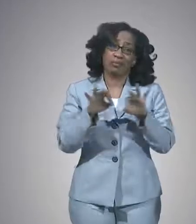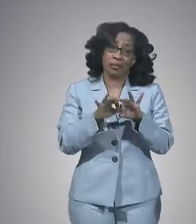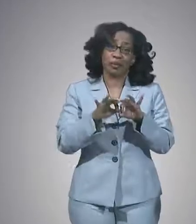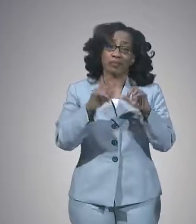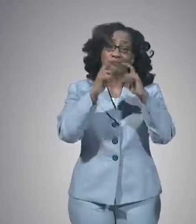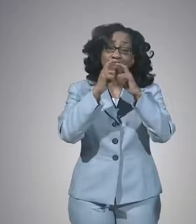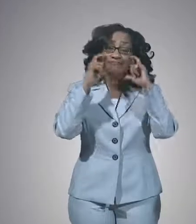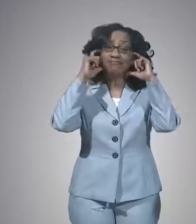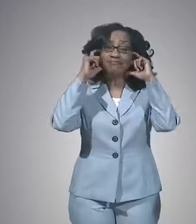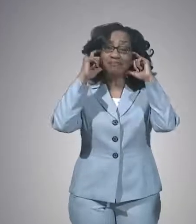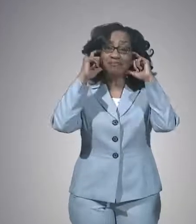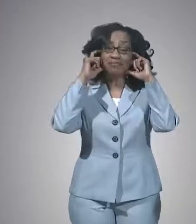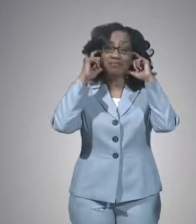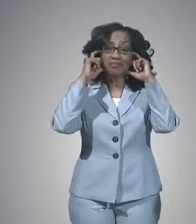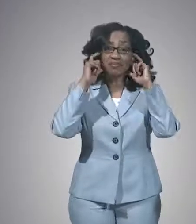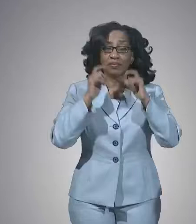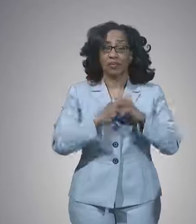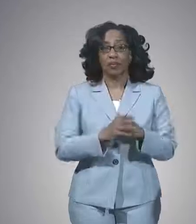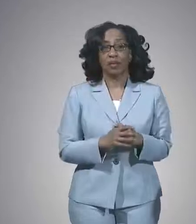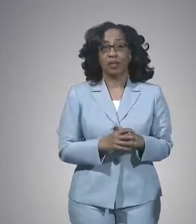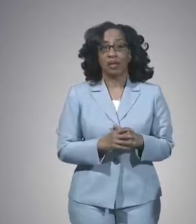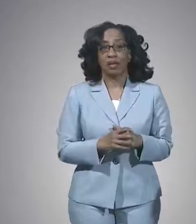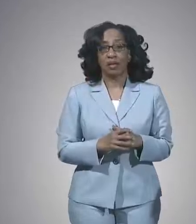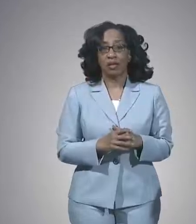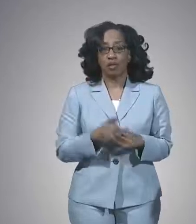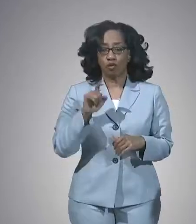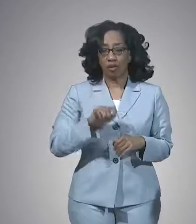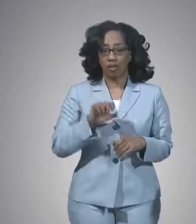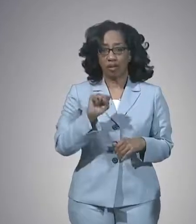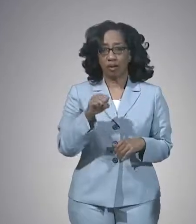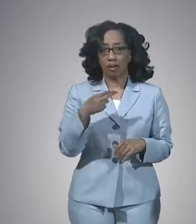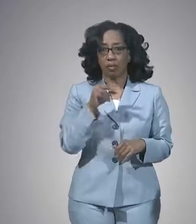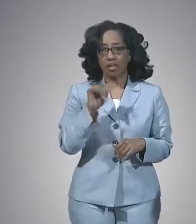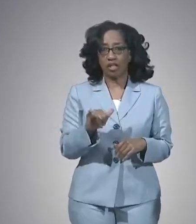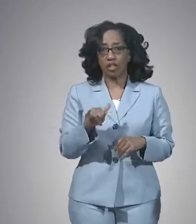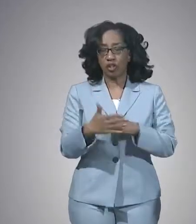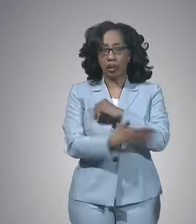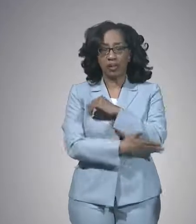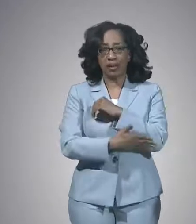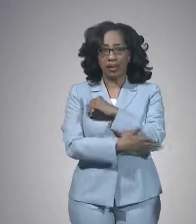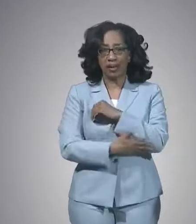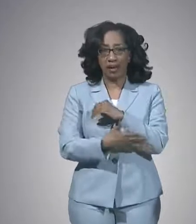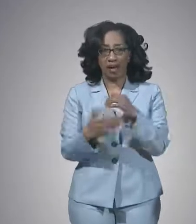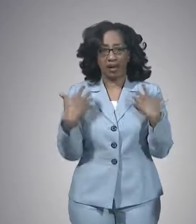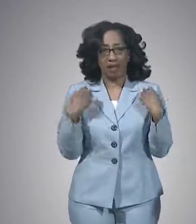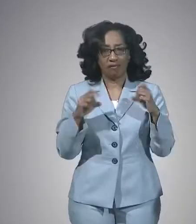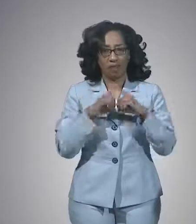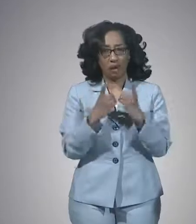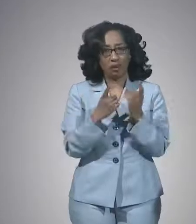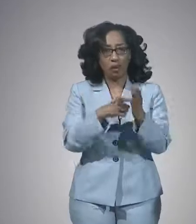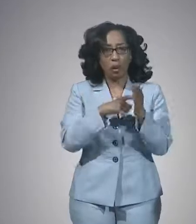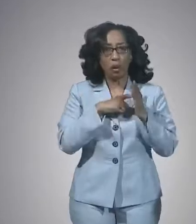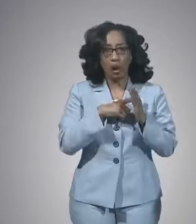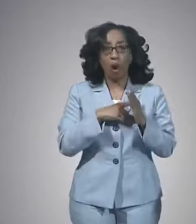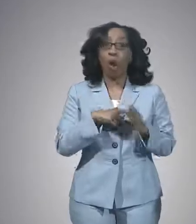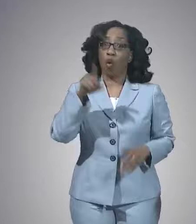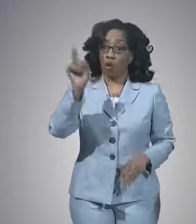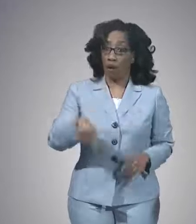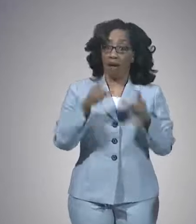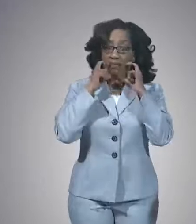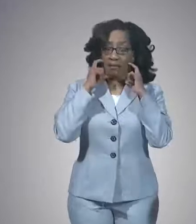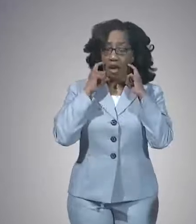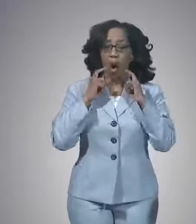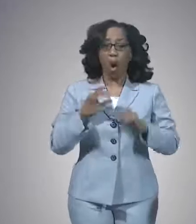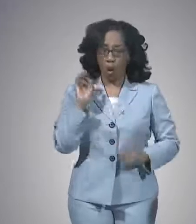on. And you don't need the Shelby County Health Department to require that, to know that right now, for